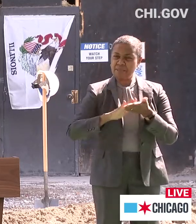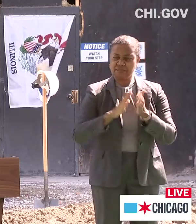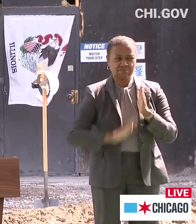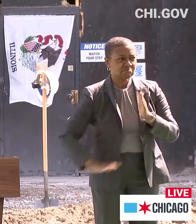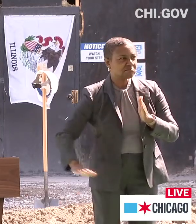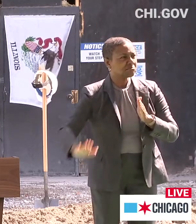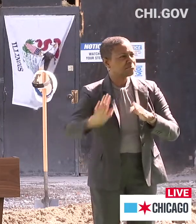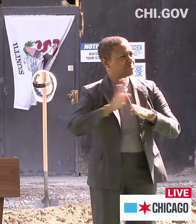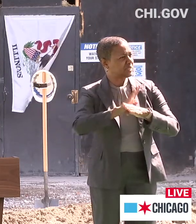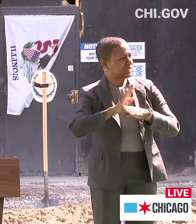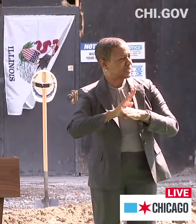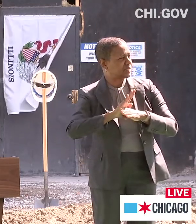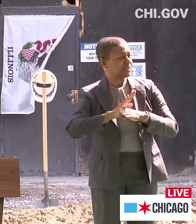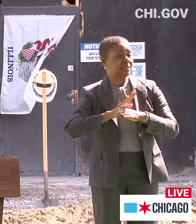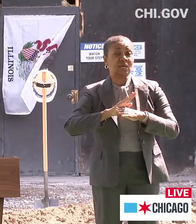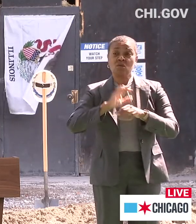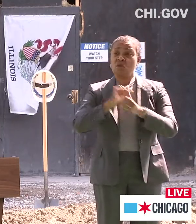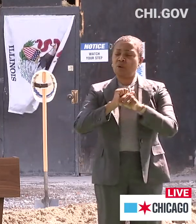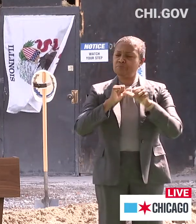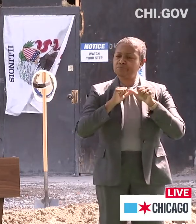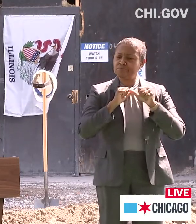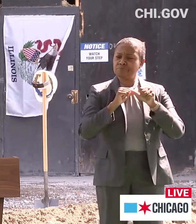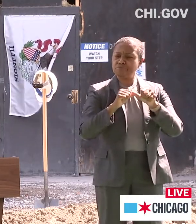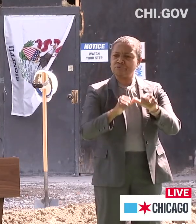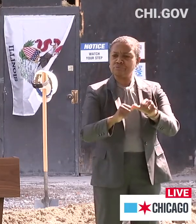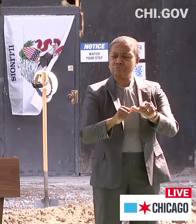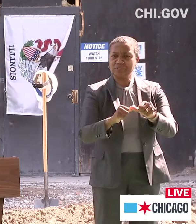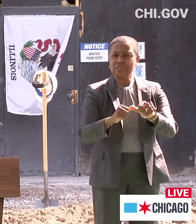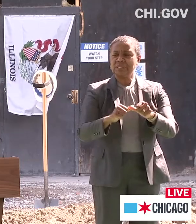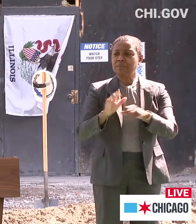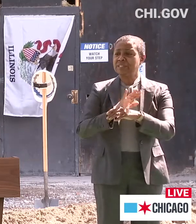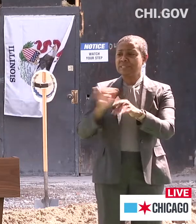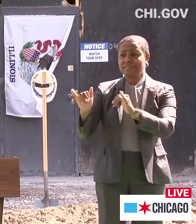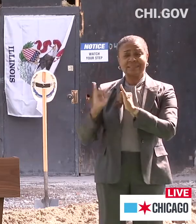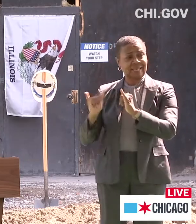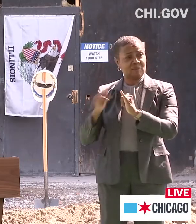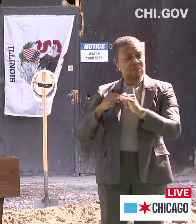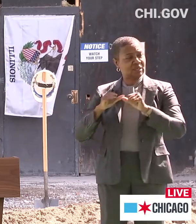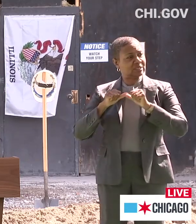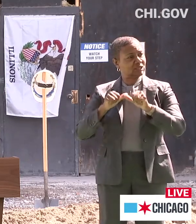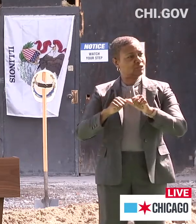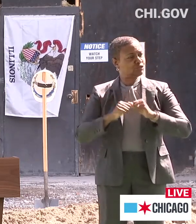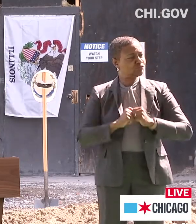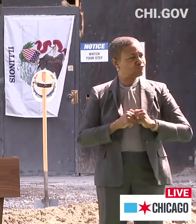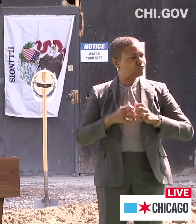to do great work, and firms like mine will continue to grow. Thank you very much.